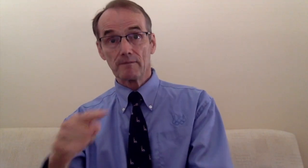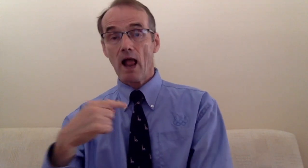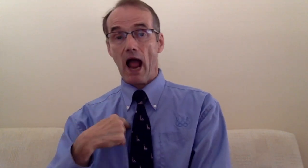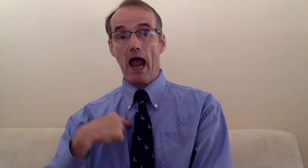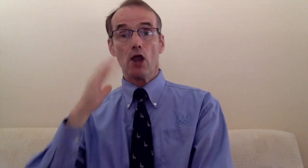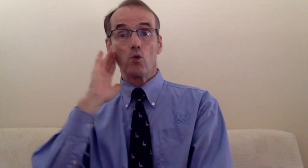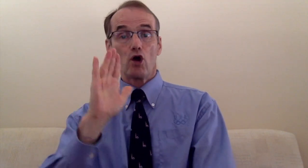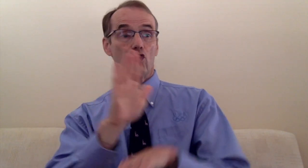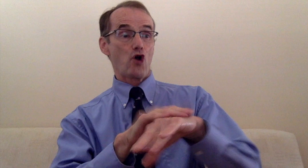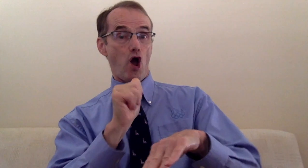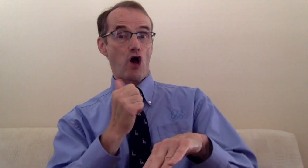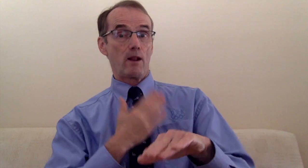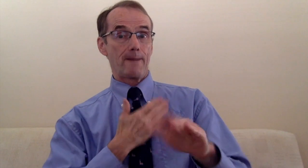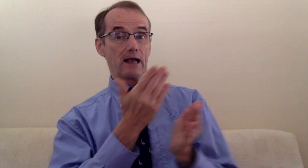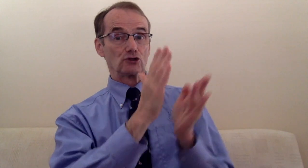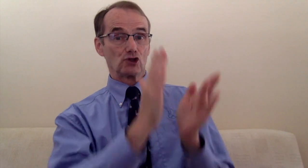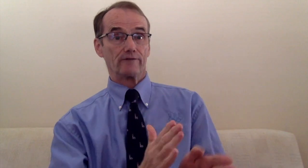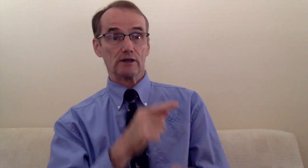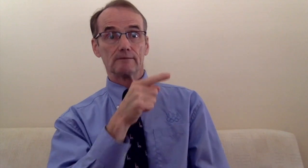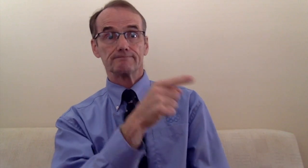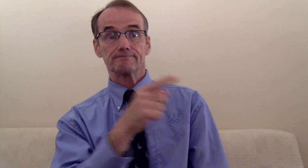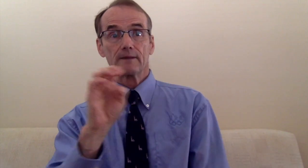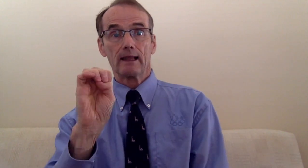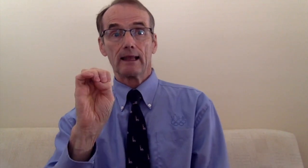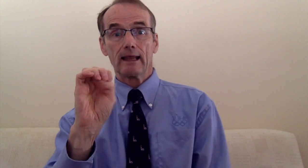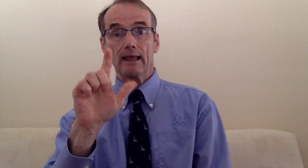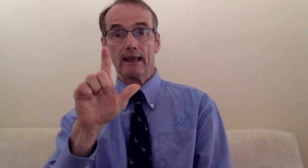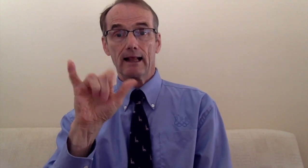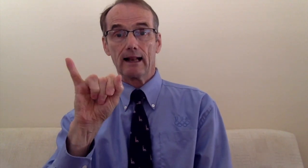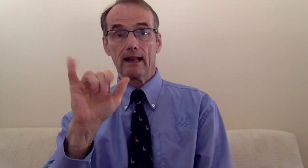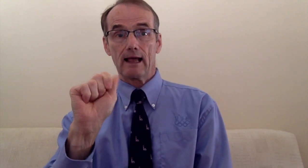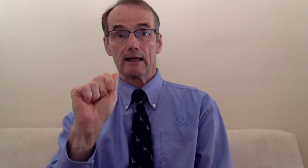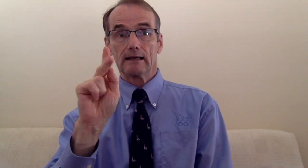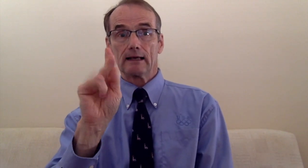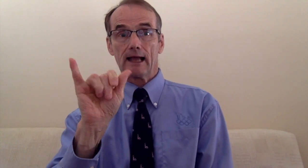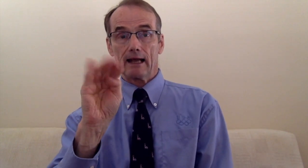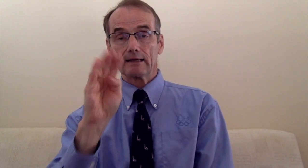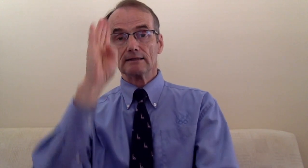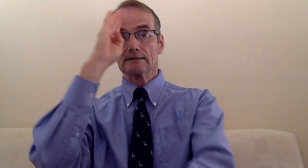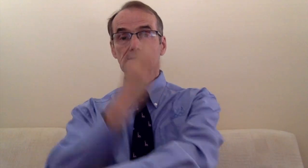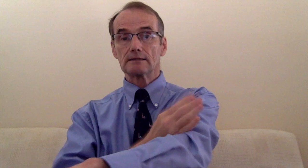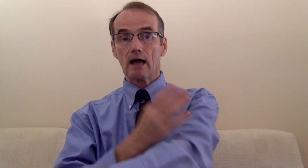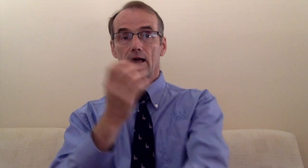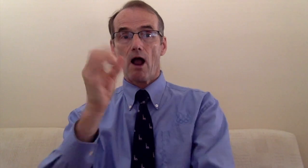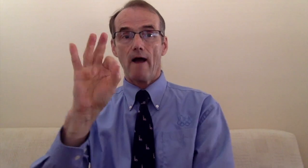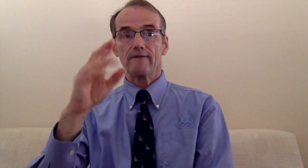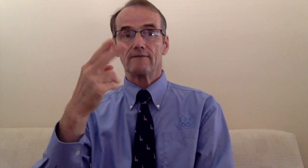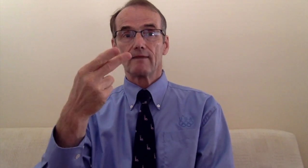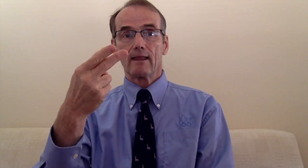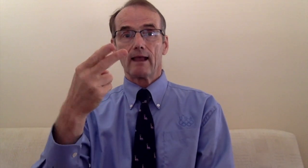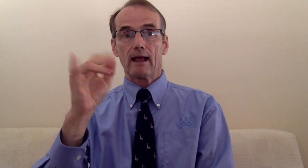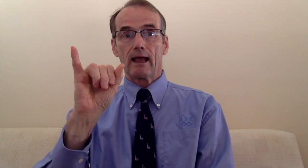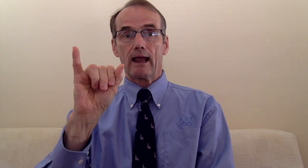and pull you down from your station. On that day I will summon my servant,